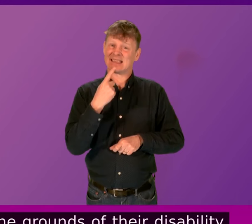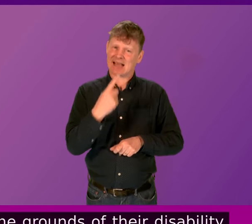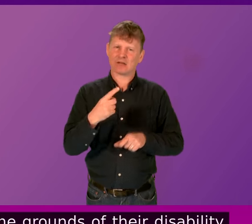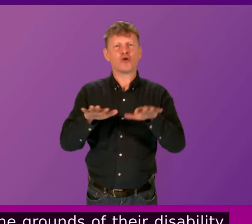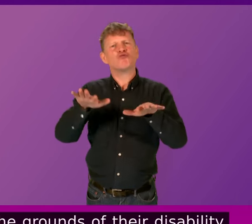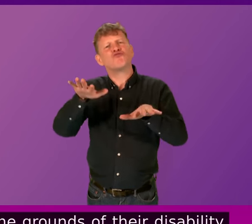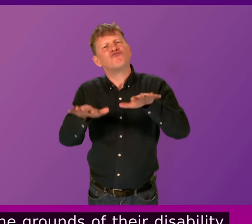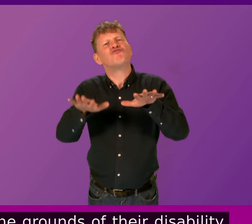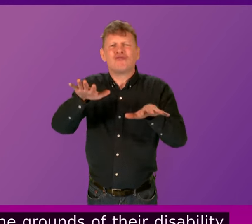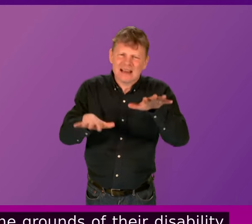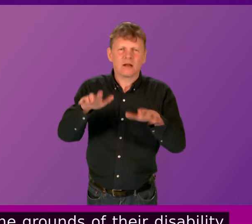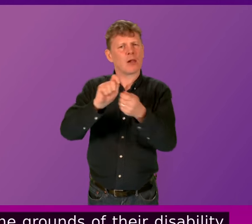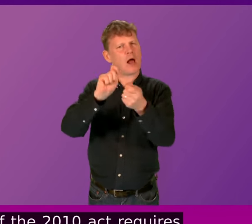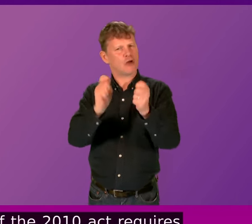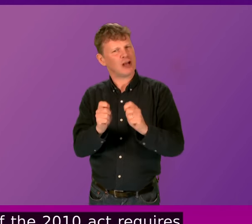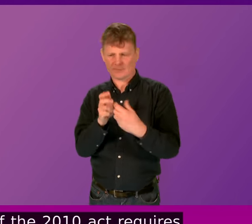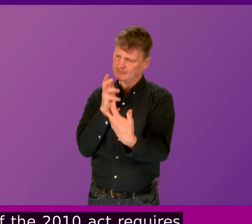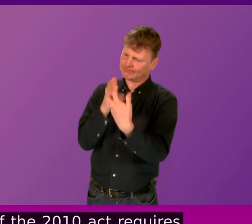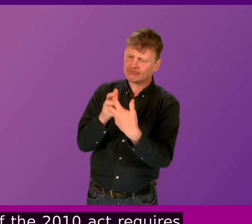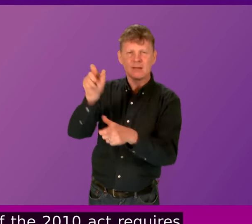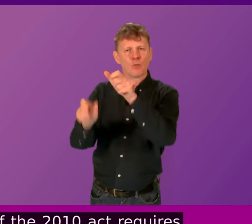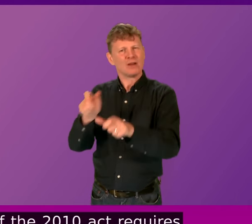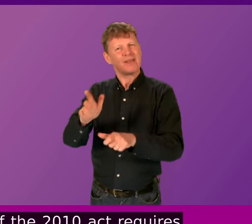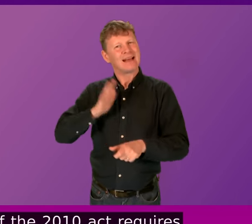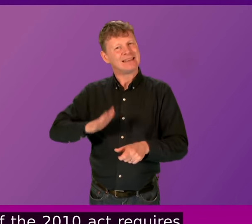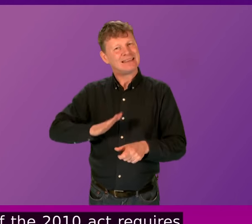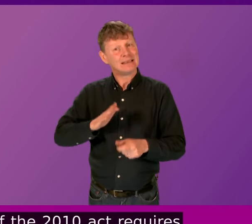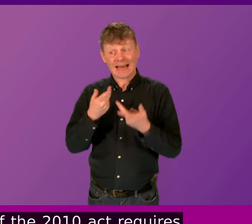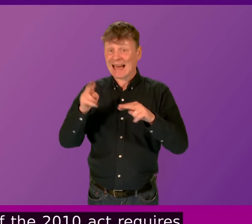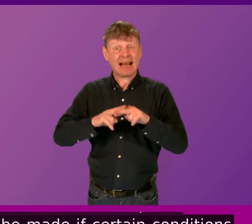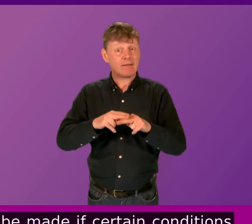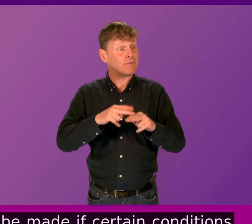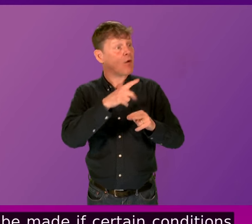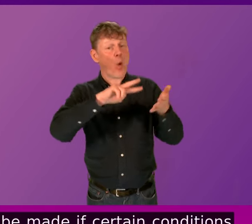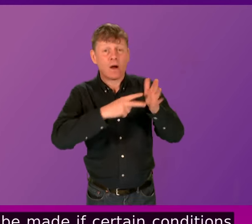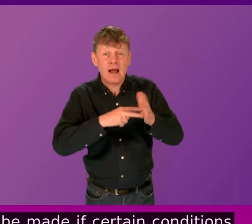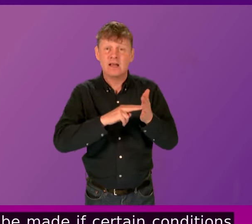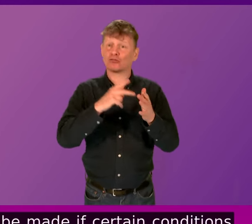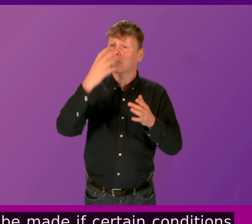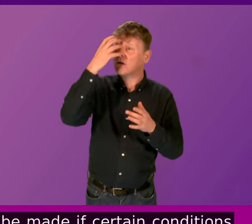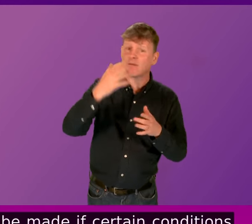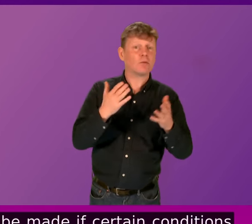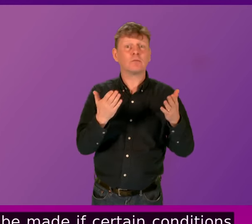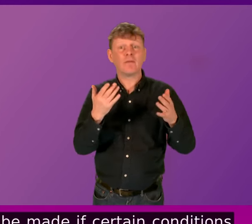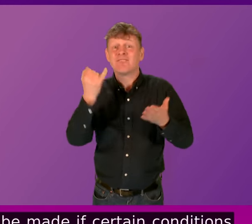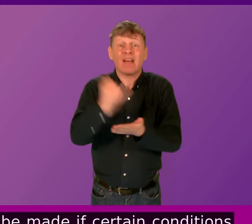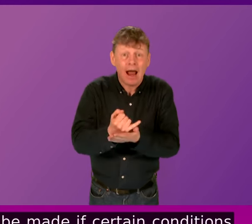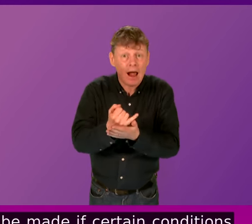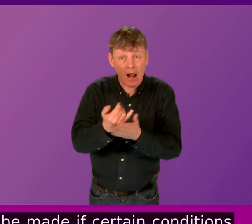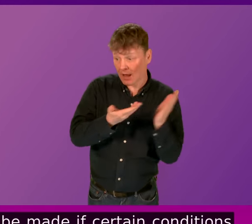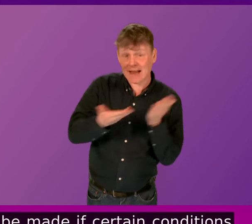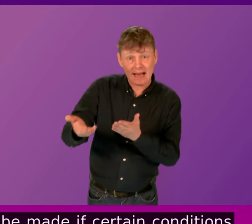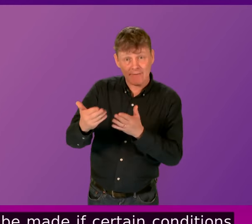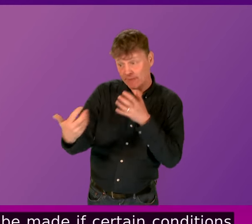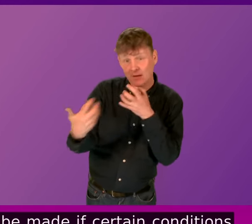reasonable adjustments to be made if certain conditions are met, and a failure to comply with that duty to make reasonable adjustments